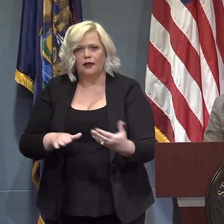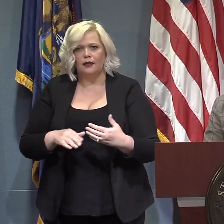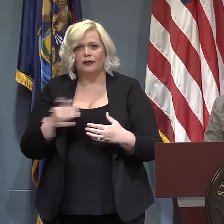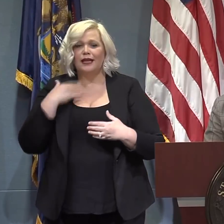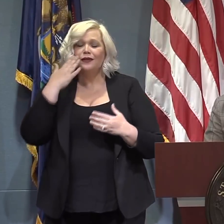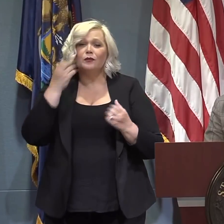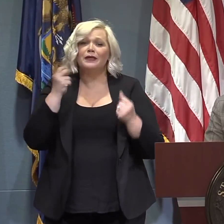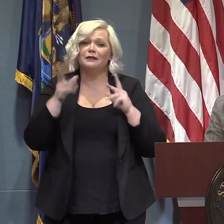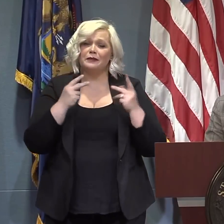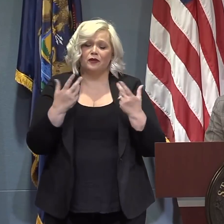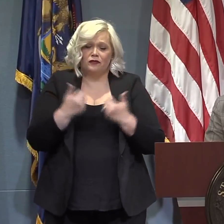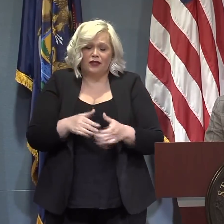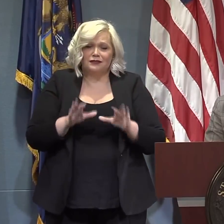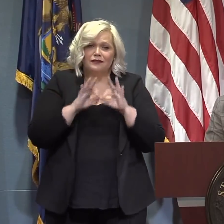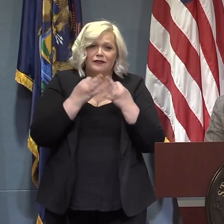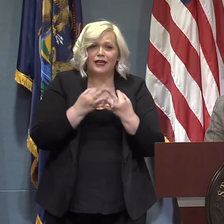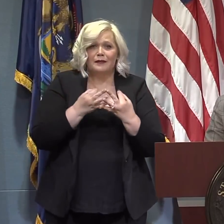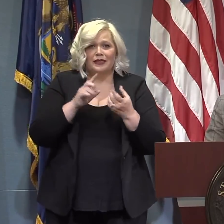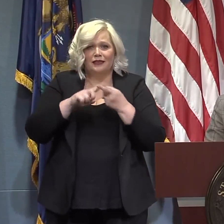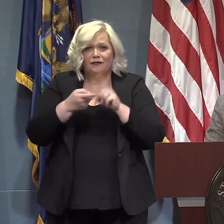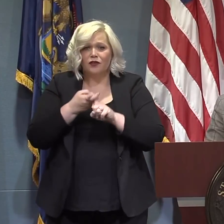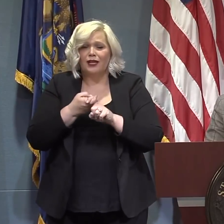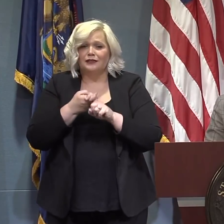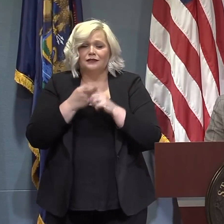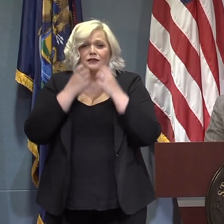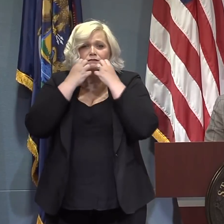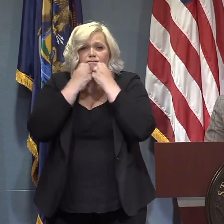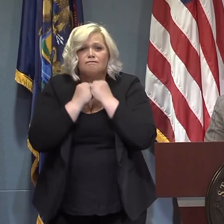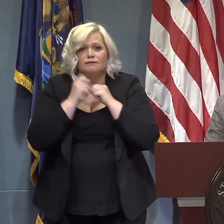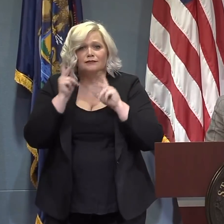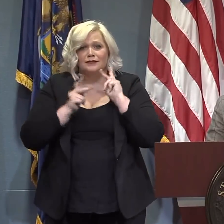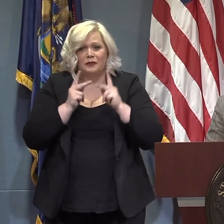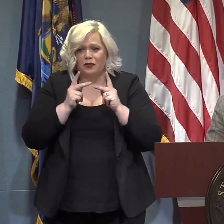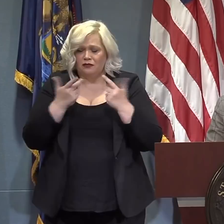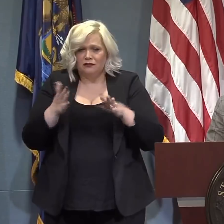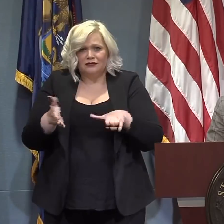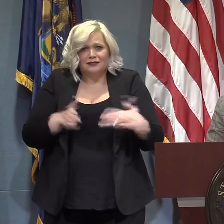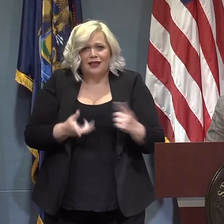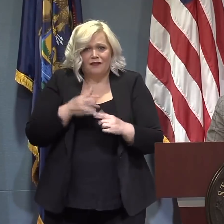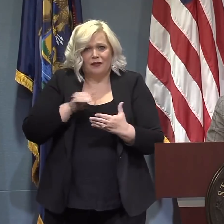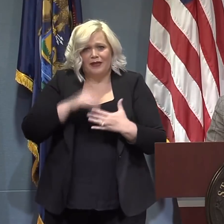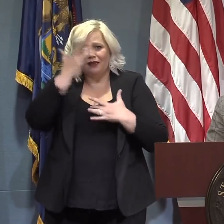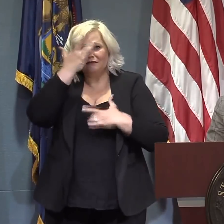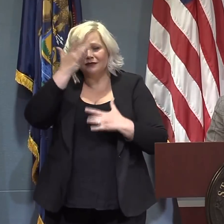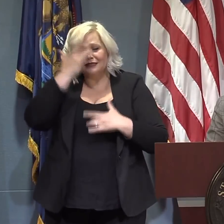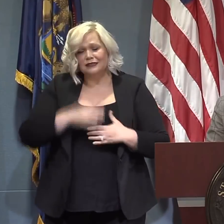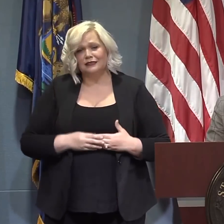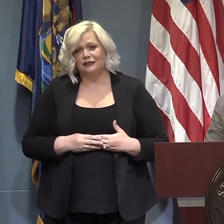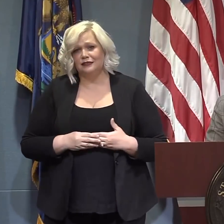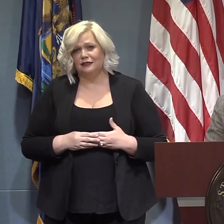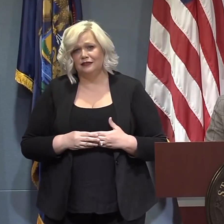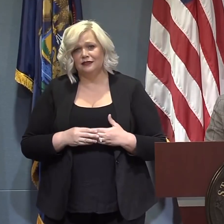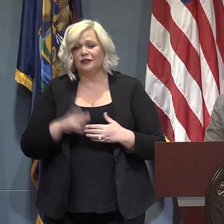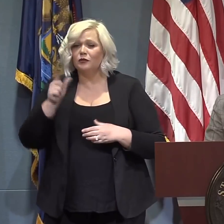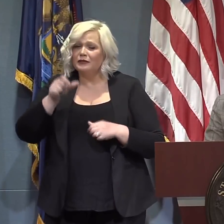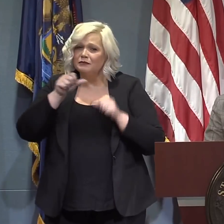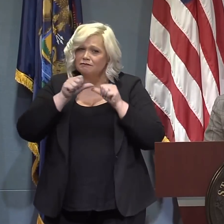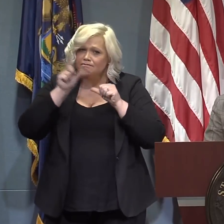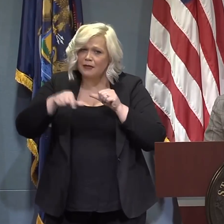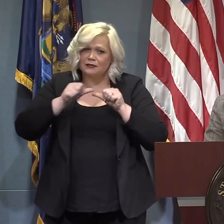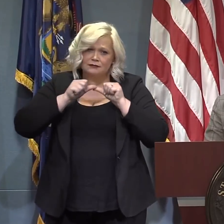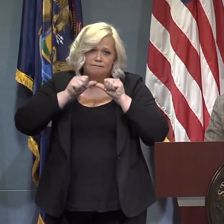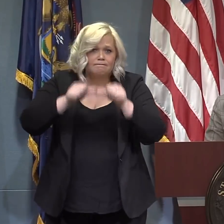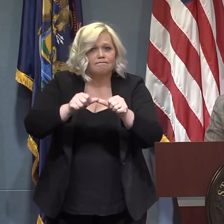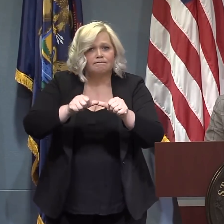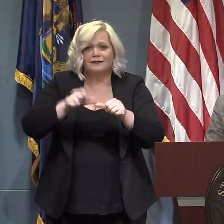family members to this disease. And so we must stay the course. We cannot ease up too soon. People